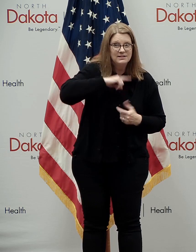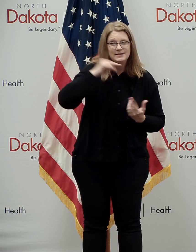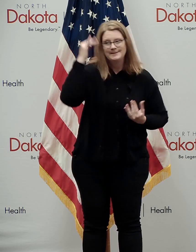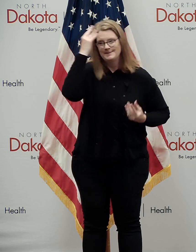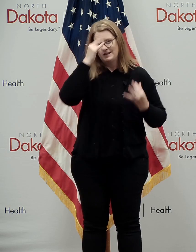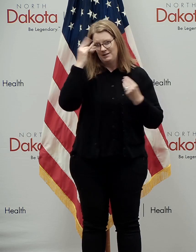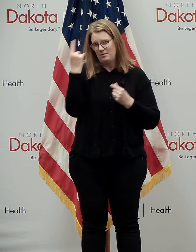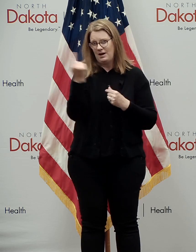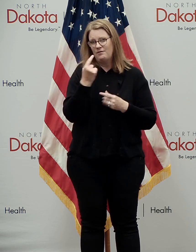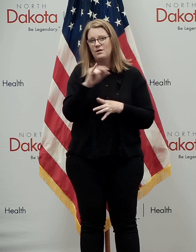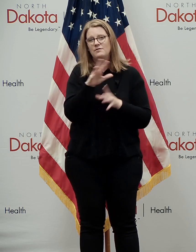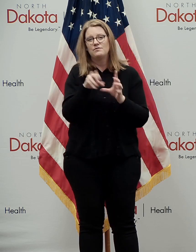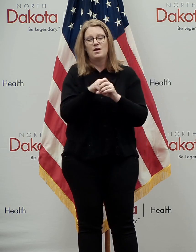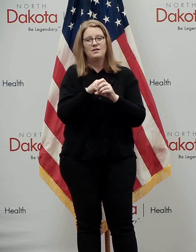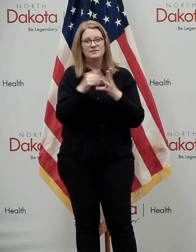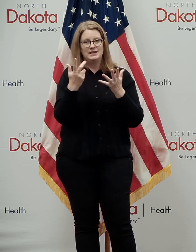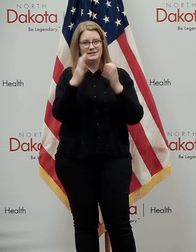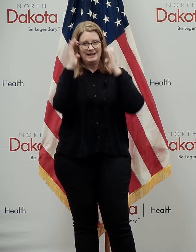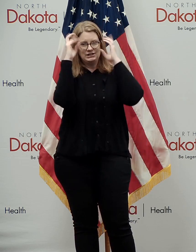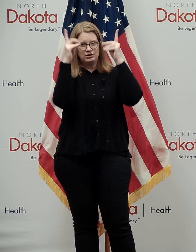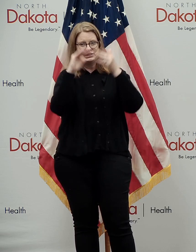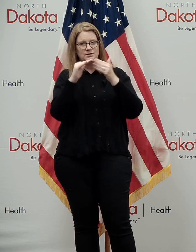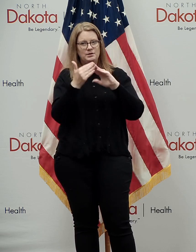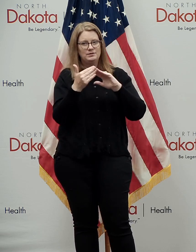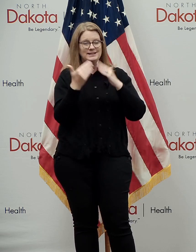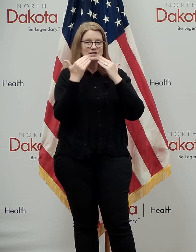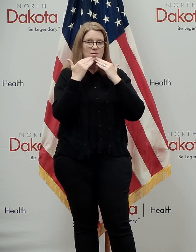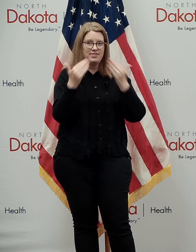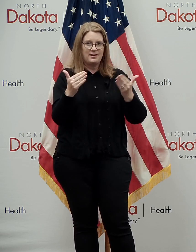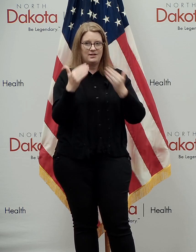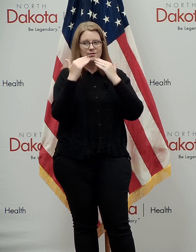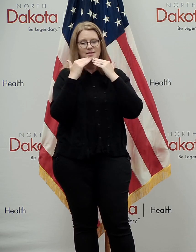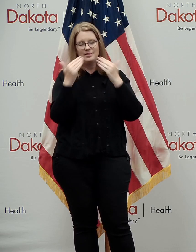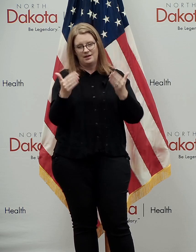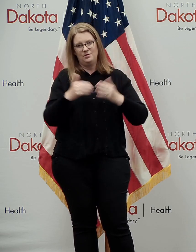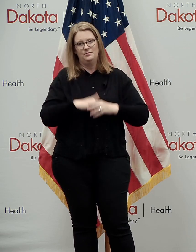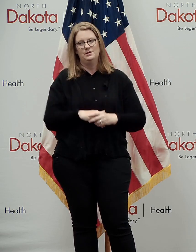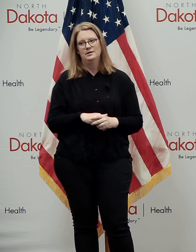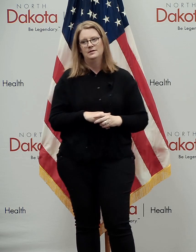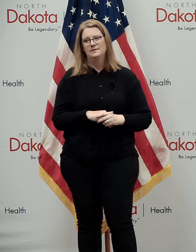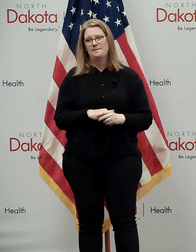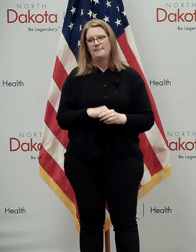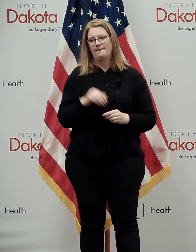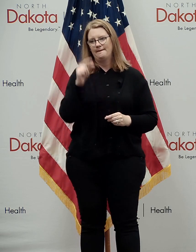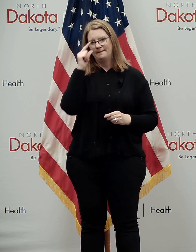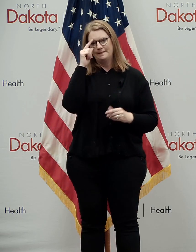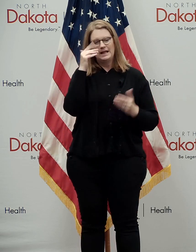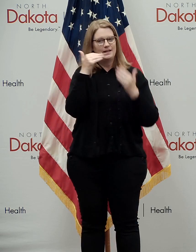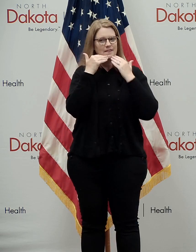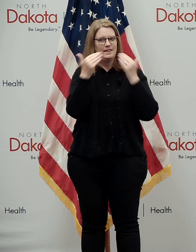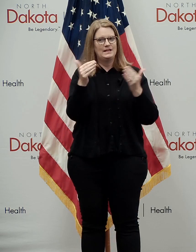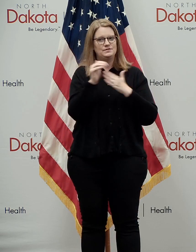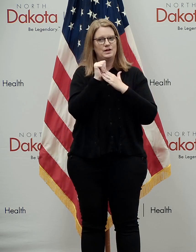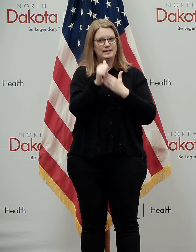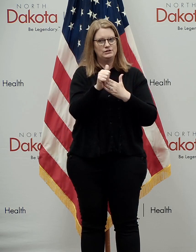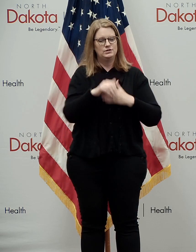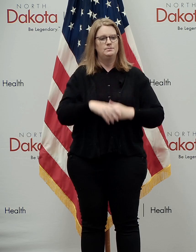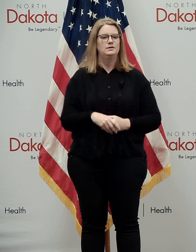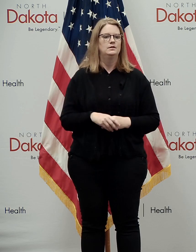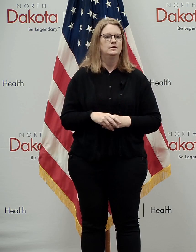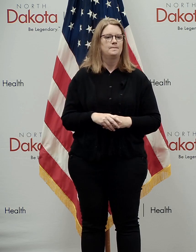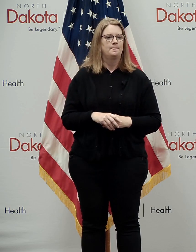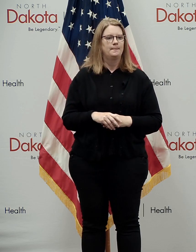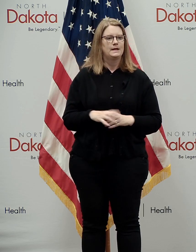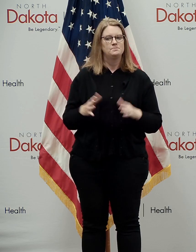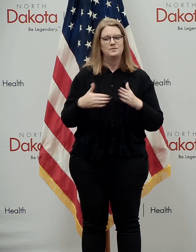everybody involved in the education community in the weeks ahead. So again, thank you for being here. Thanks for your leadership. Next up